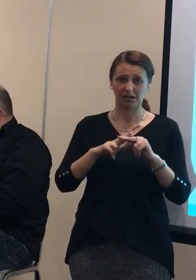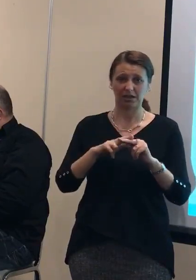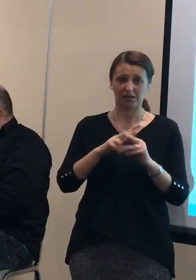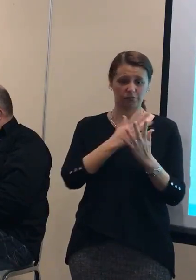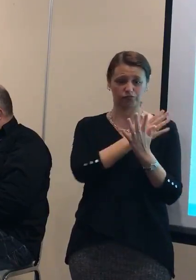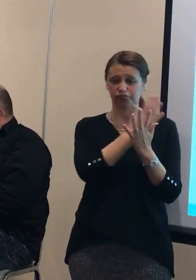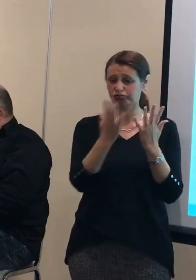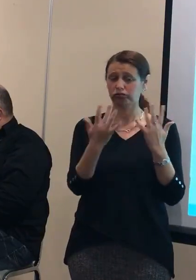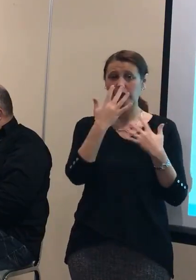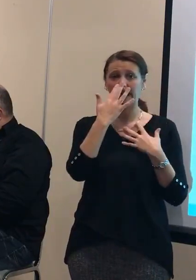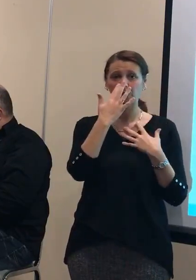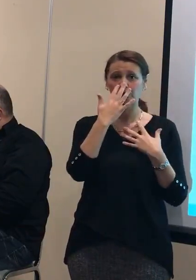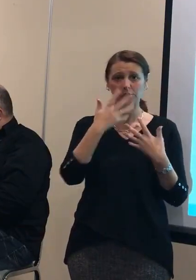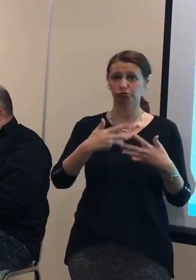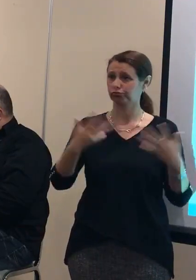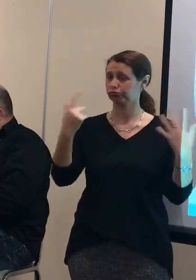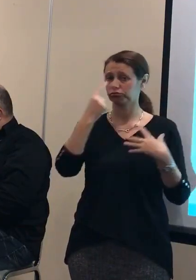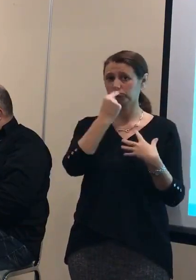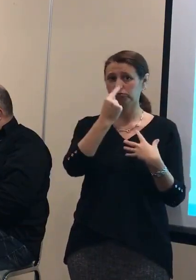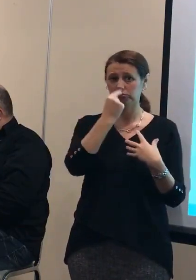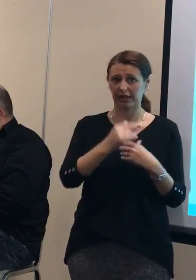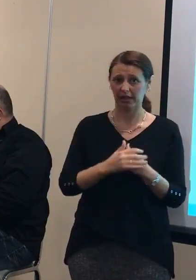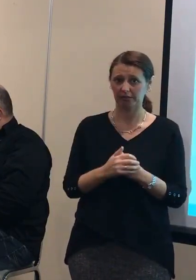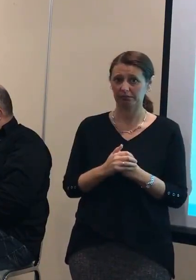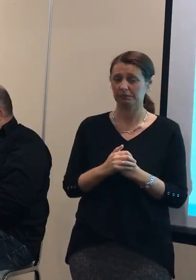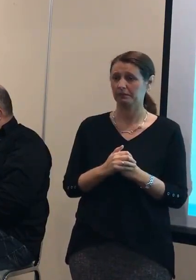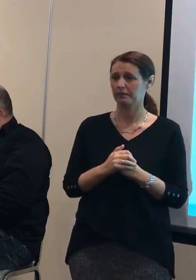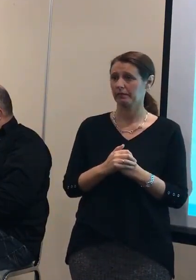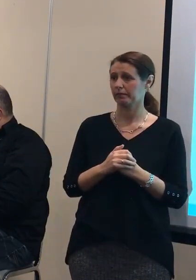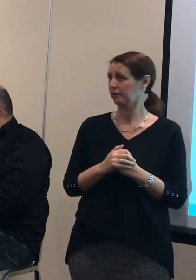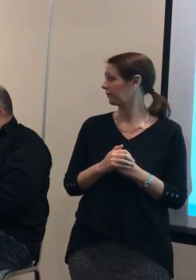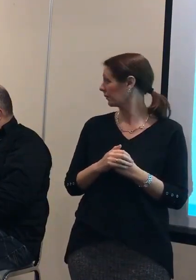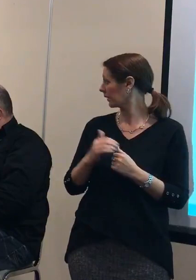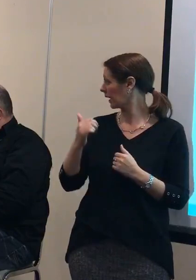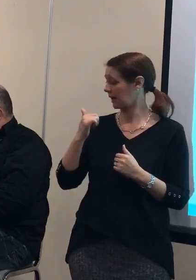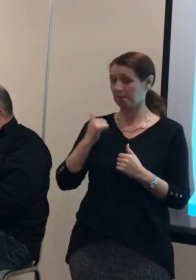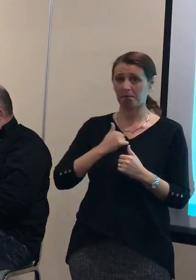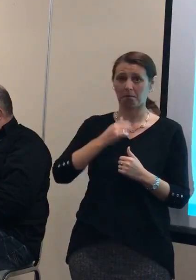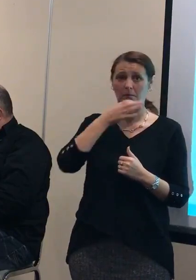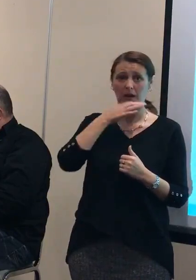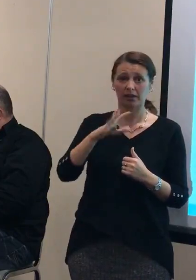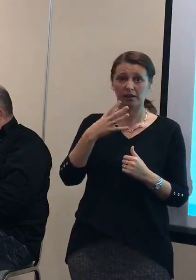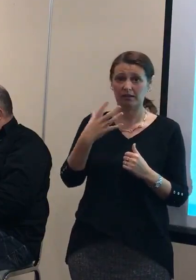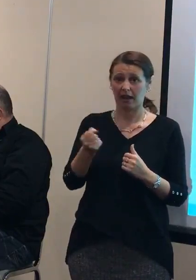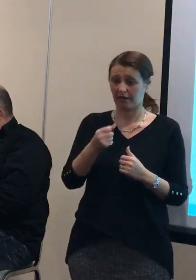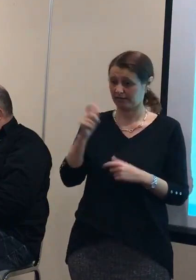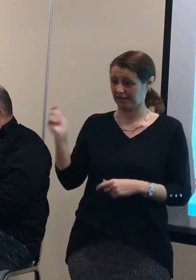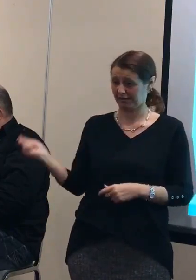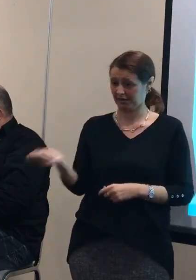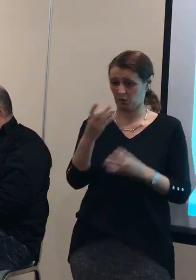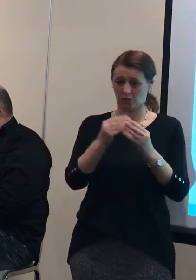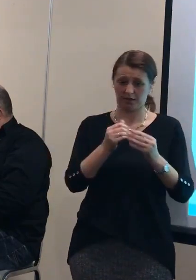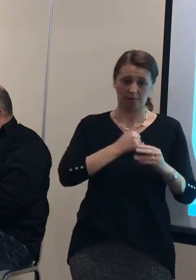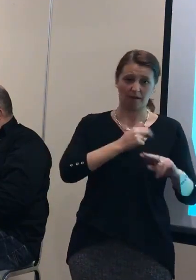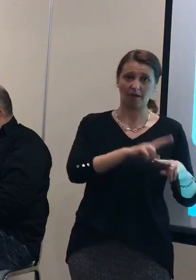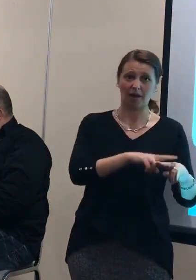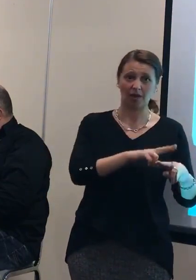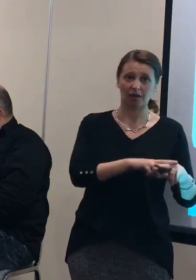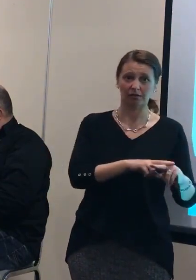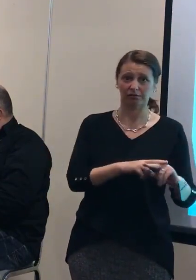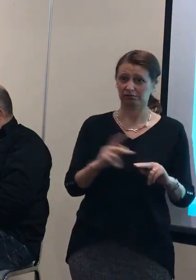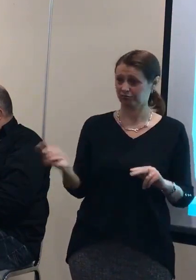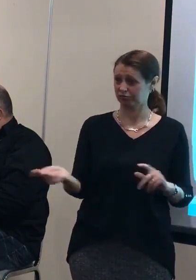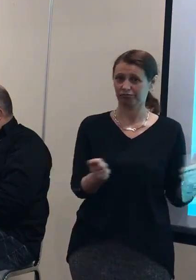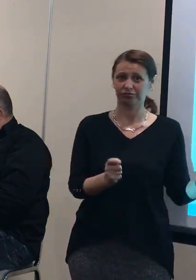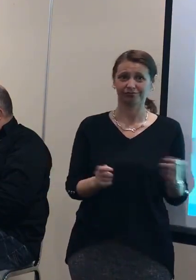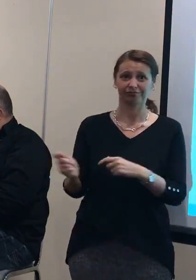all ages and things like that. There's my kids had a hit with my father, so